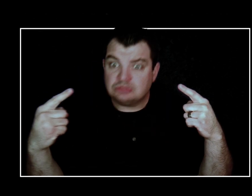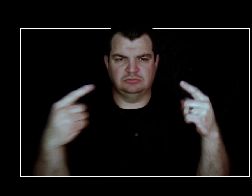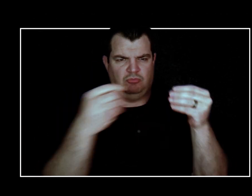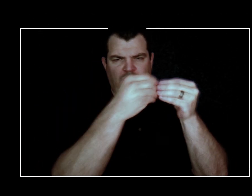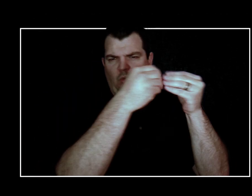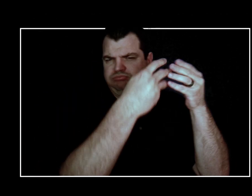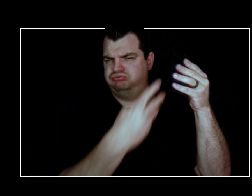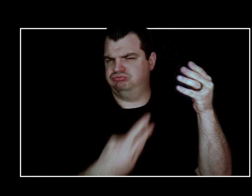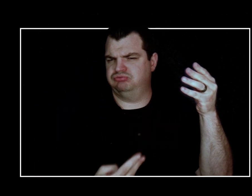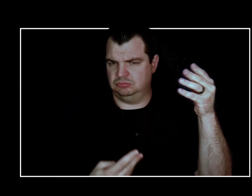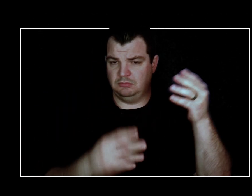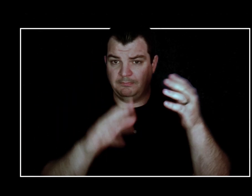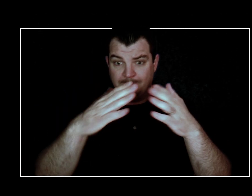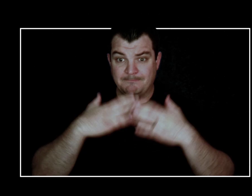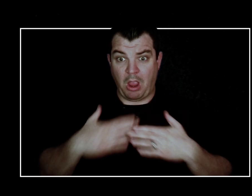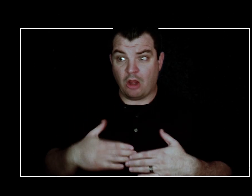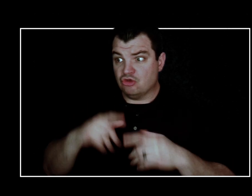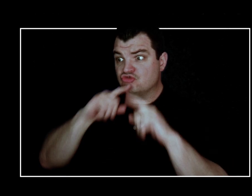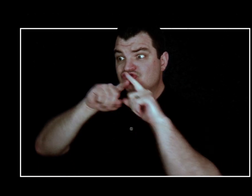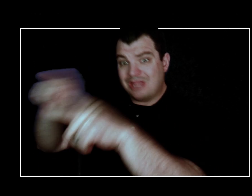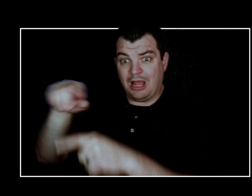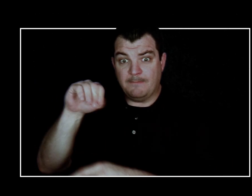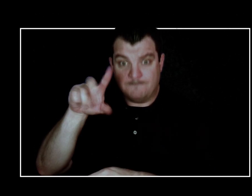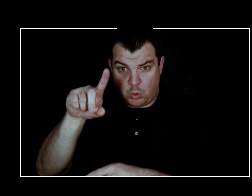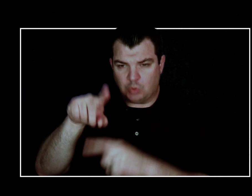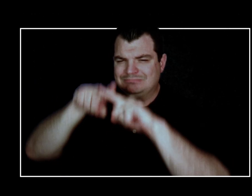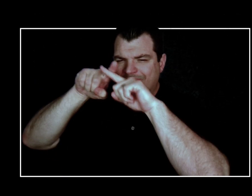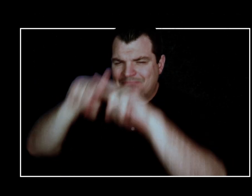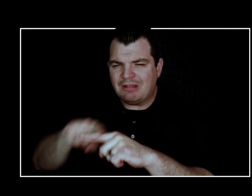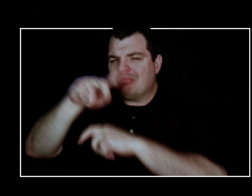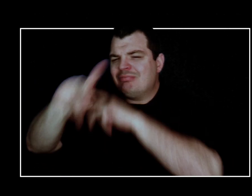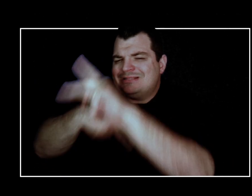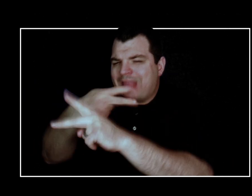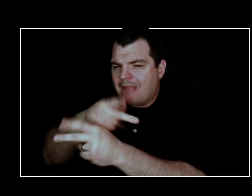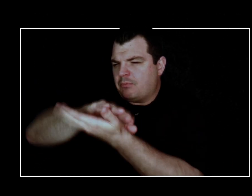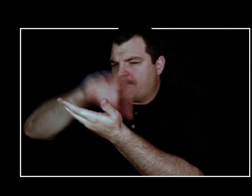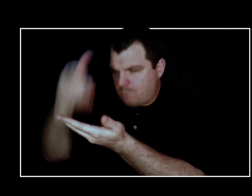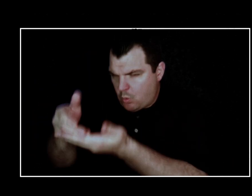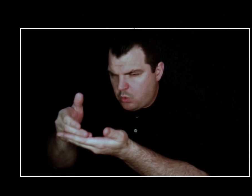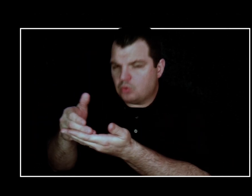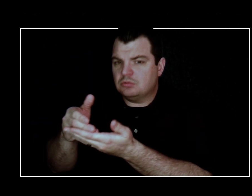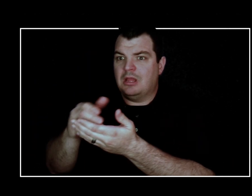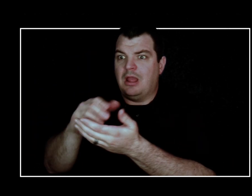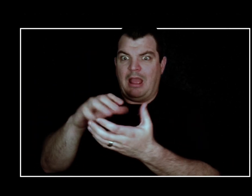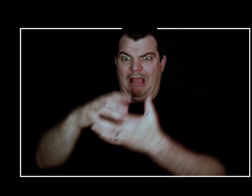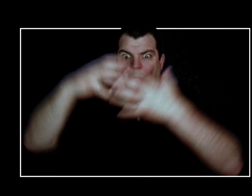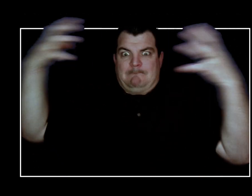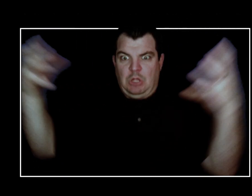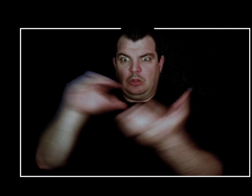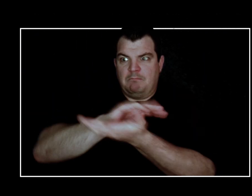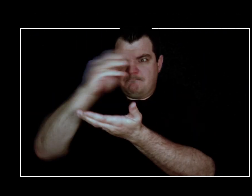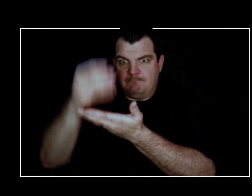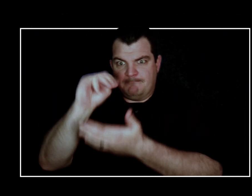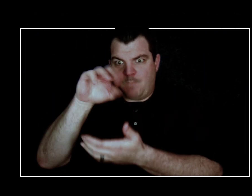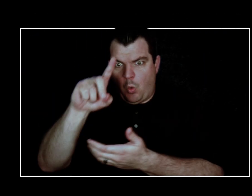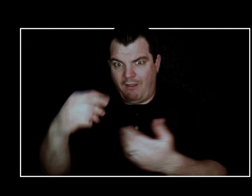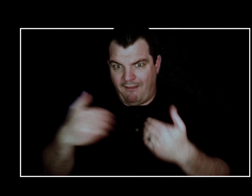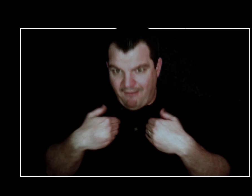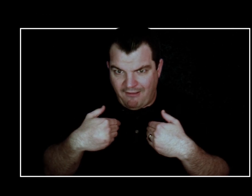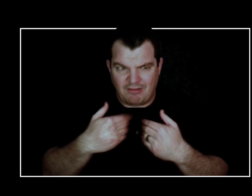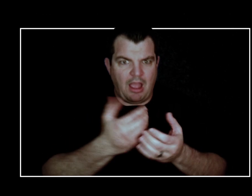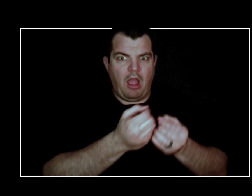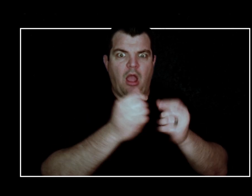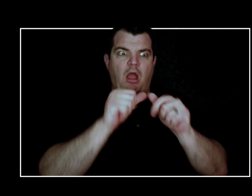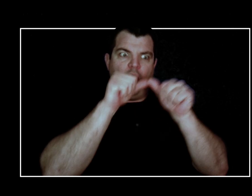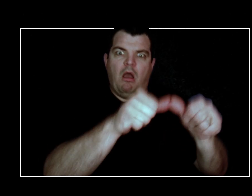and more. Your body's reaction to mold depends on the type of mold, the amount of mold, how long